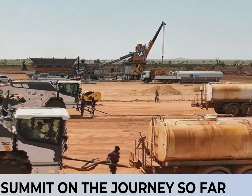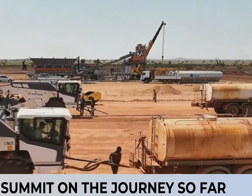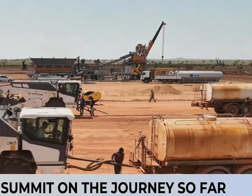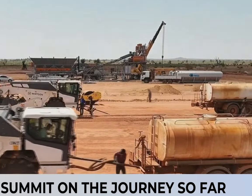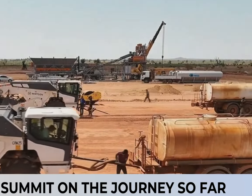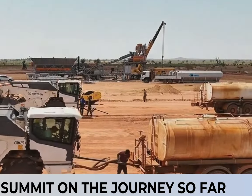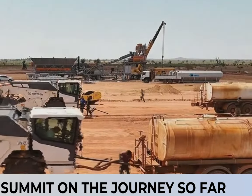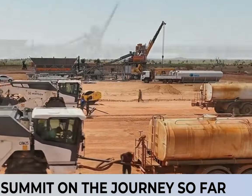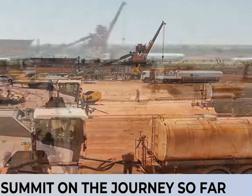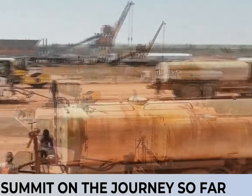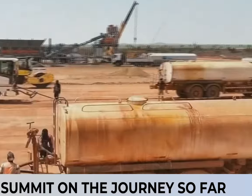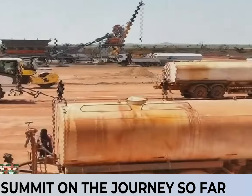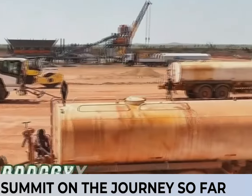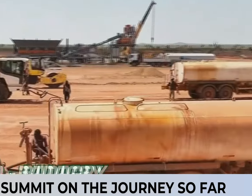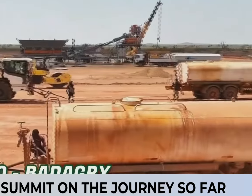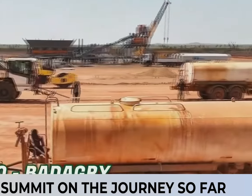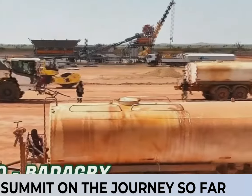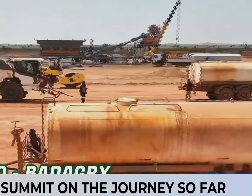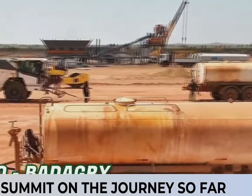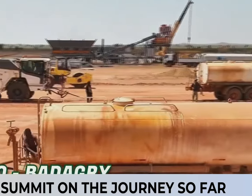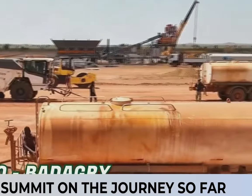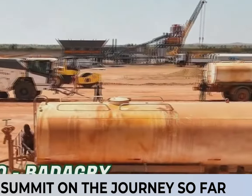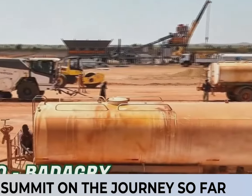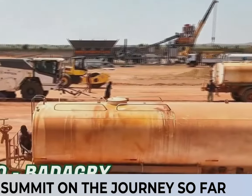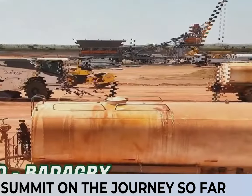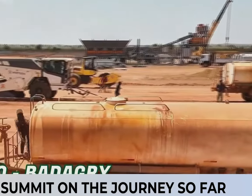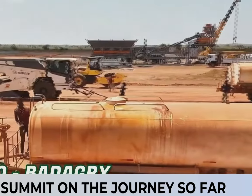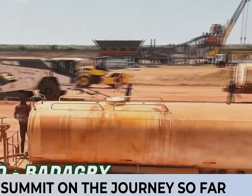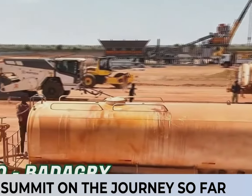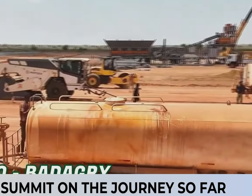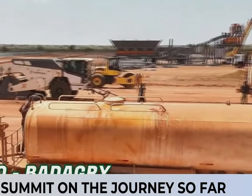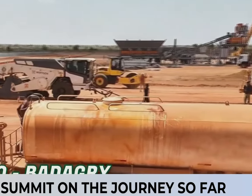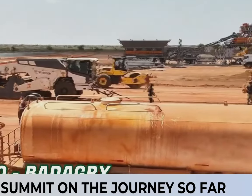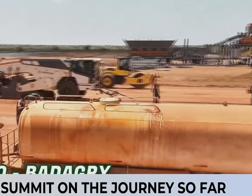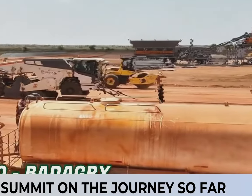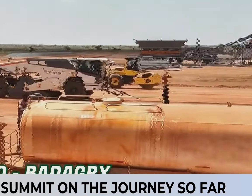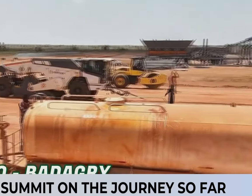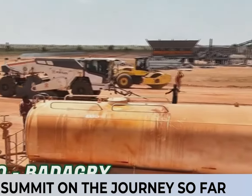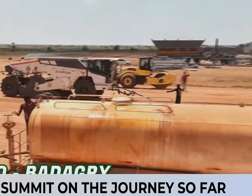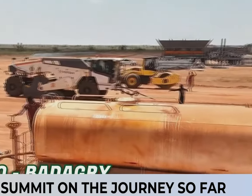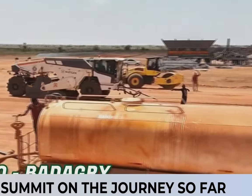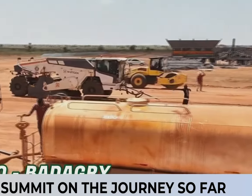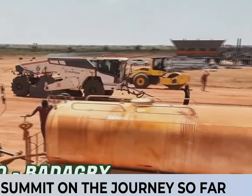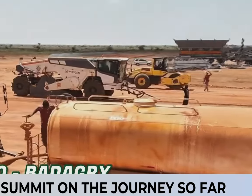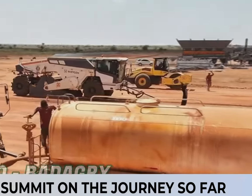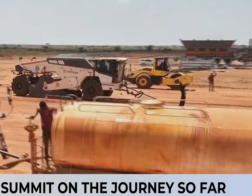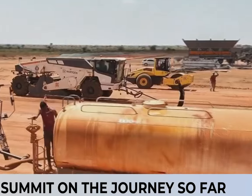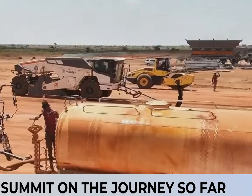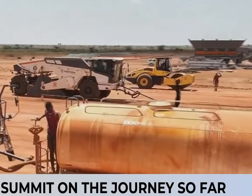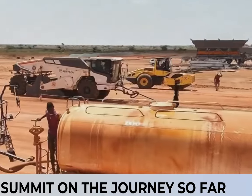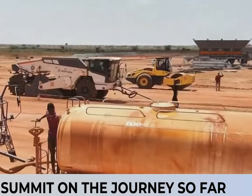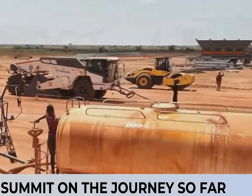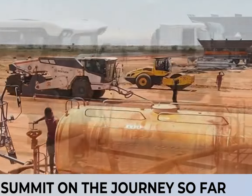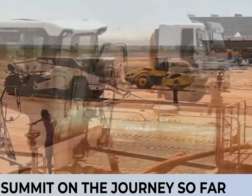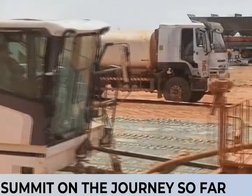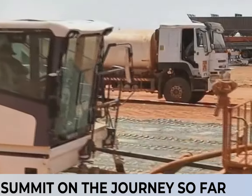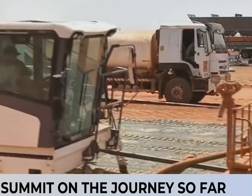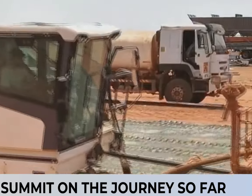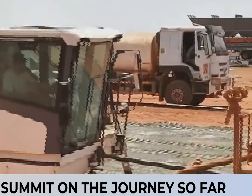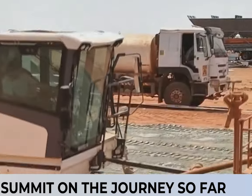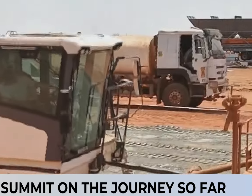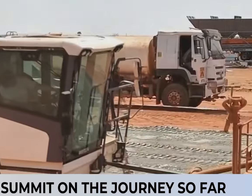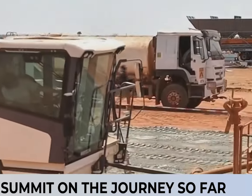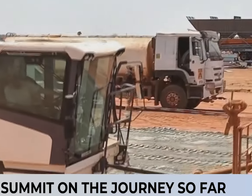sir. And when I told you, sir, we have challenges for you to see, you said to me, Minister, go and solve it.